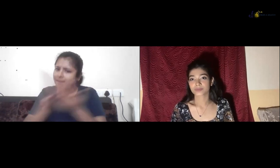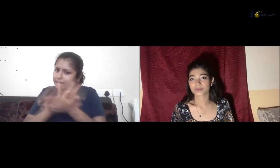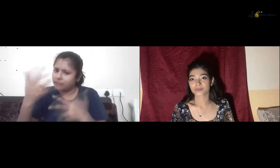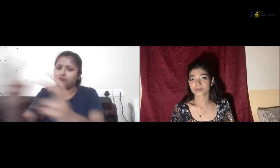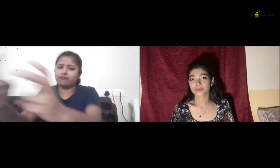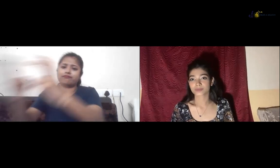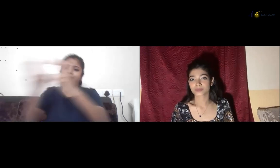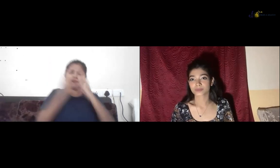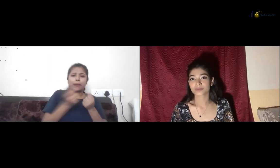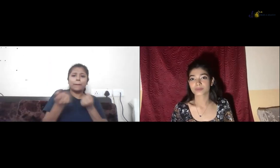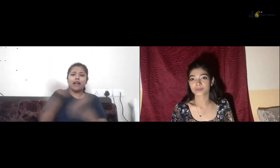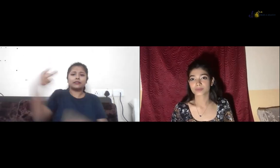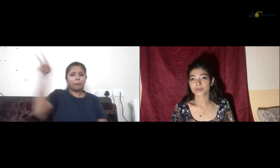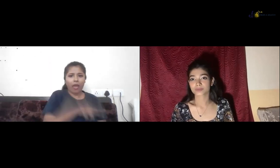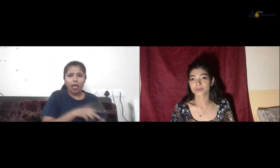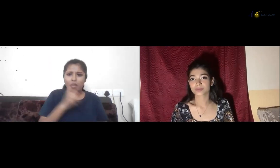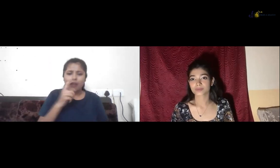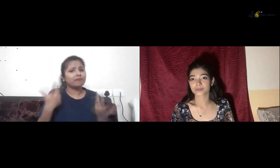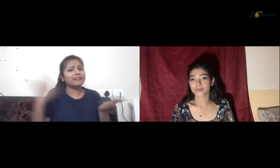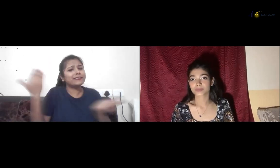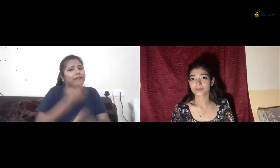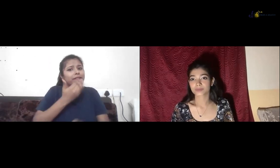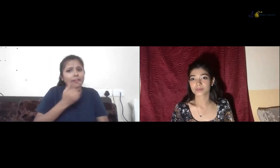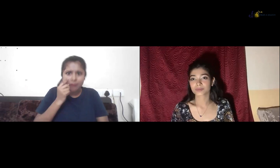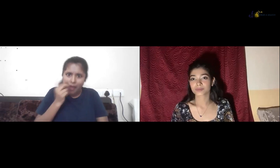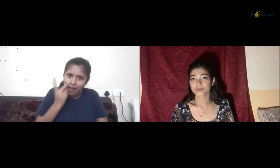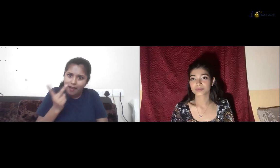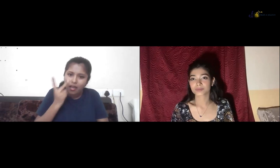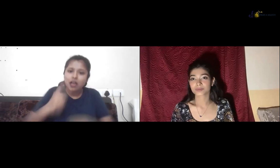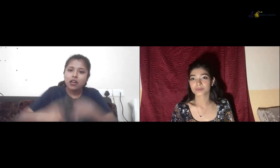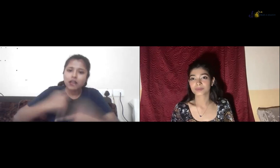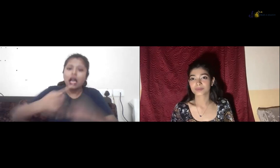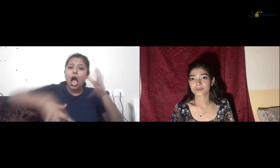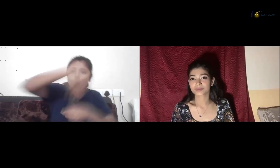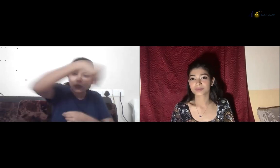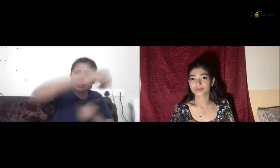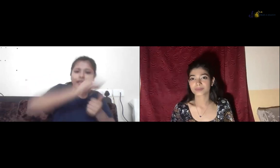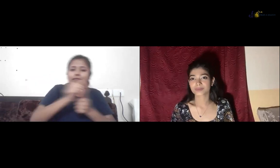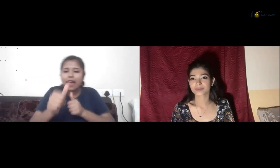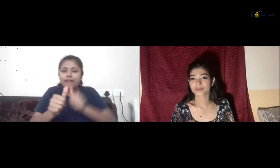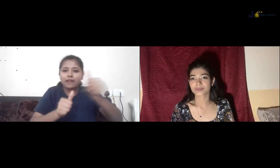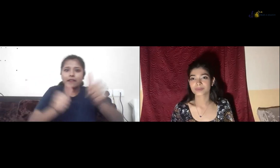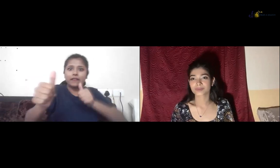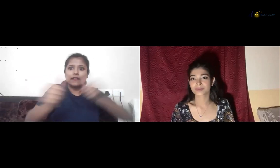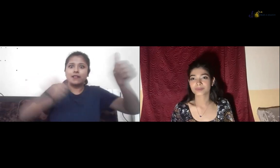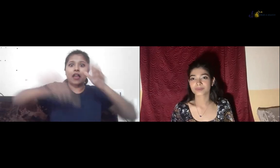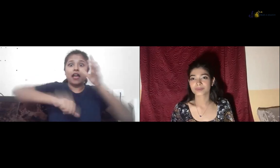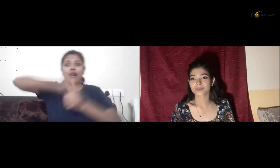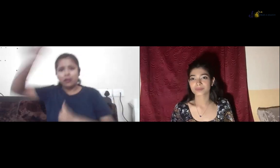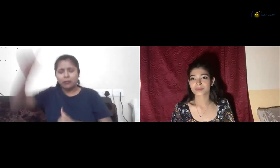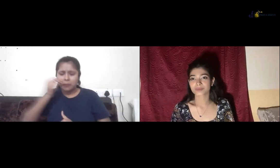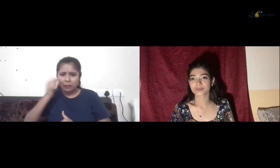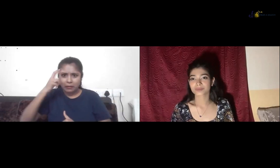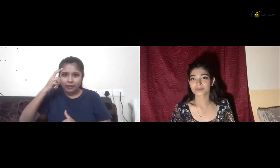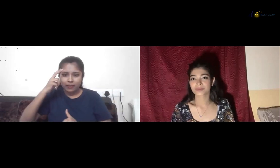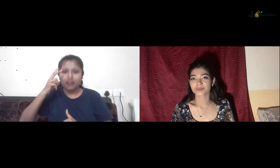go. So they were giving the comment, and when we were managing ourselves, I had to come back. I had seen lots of things. Okay, yeah, lots of people